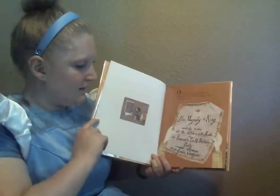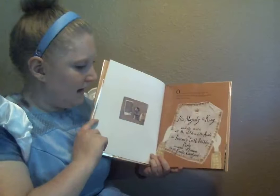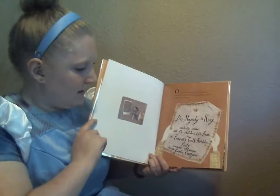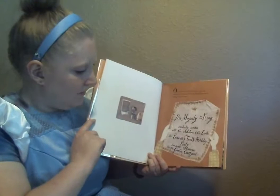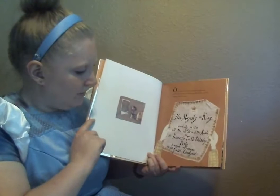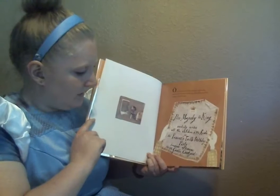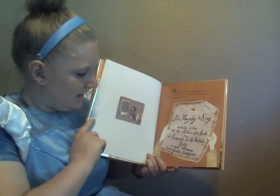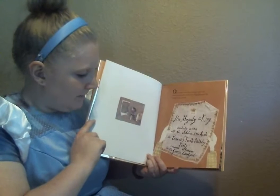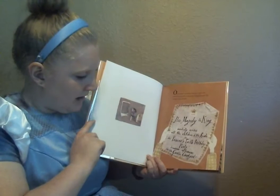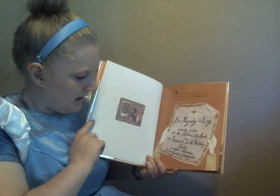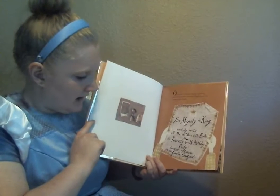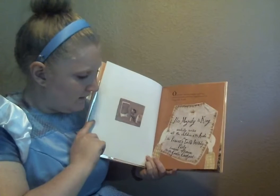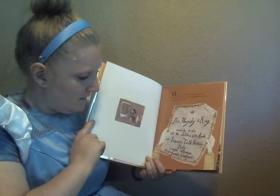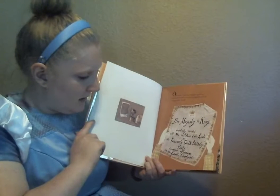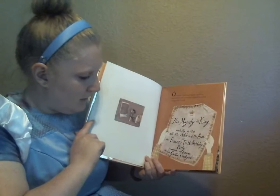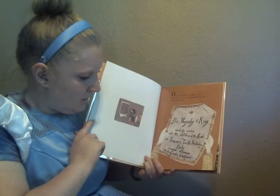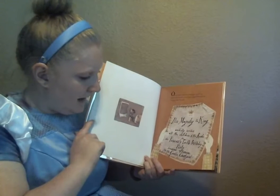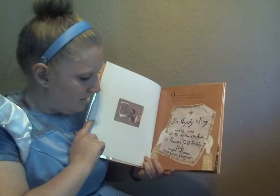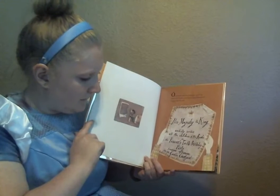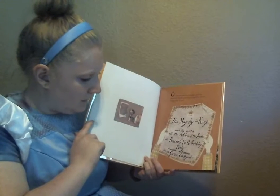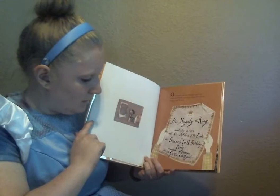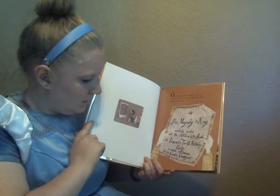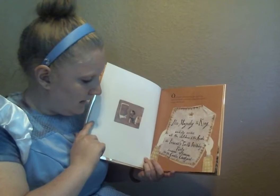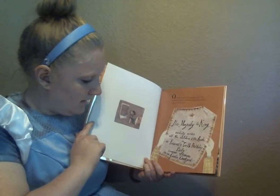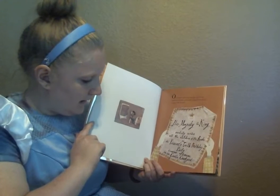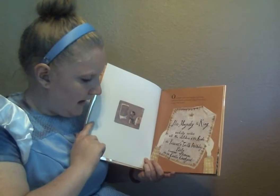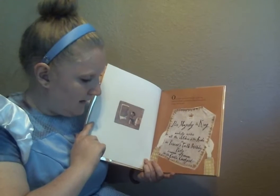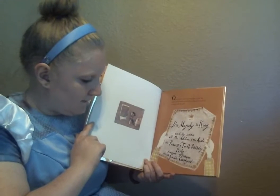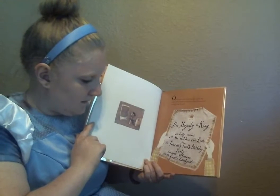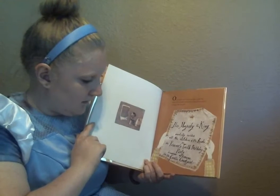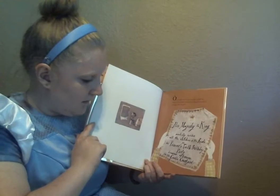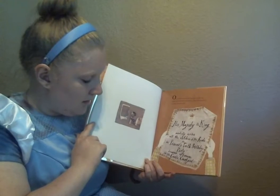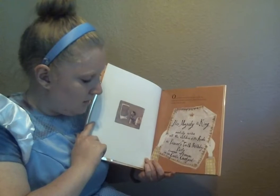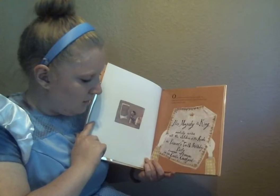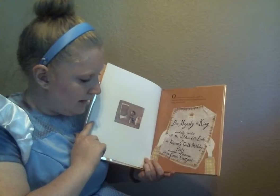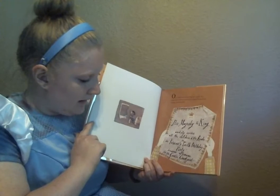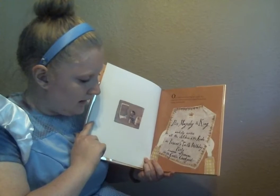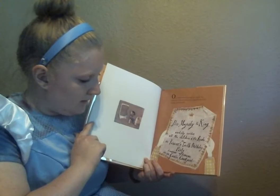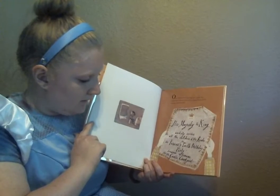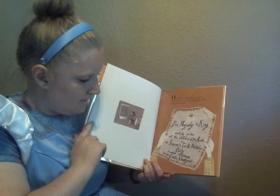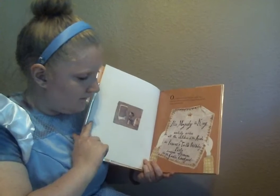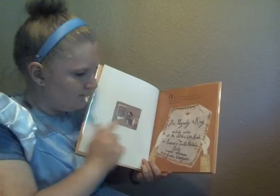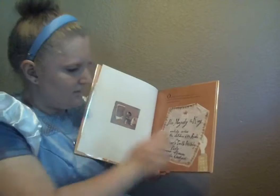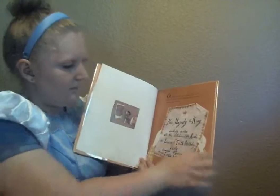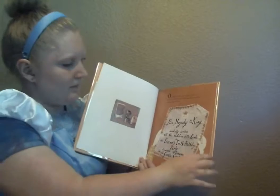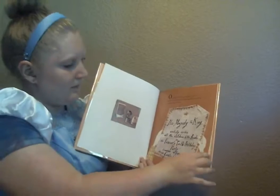10th birthday party tomorrow afternoon in the castle courtyard.